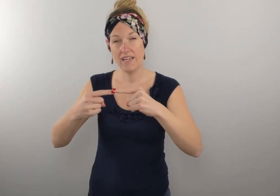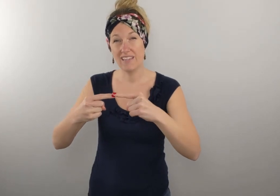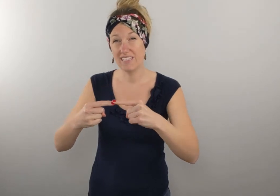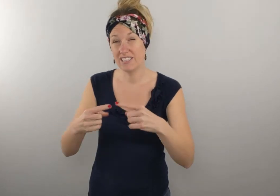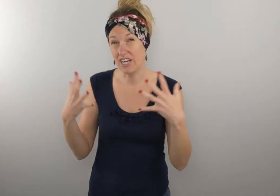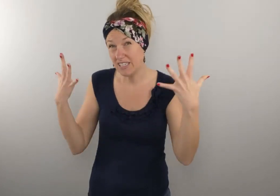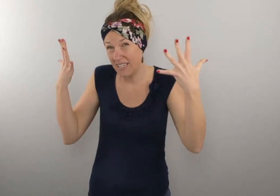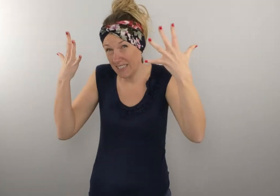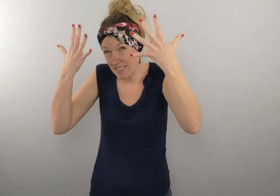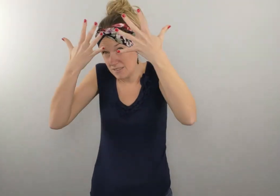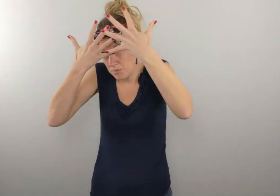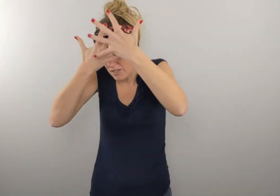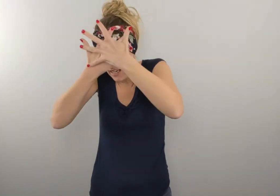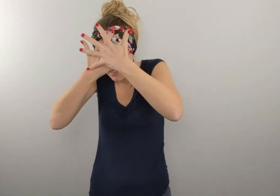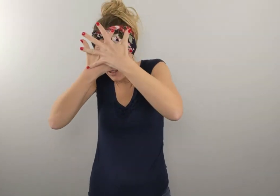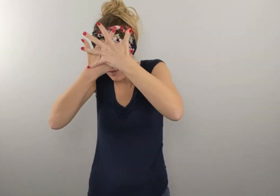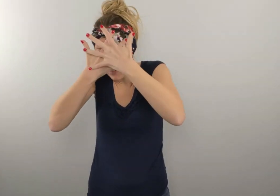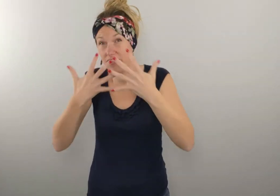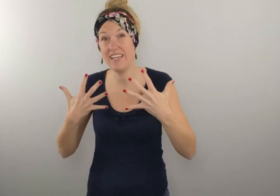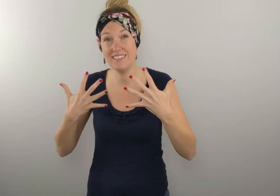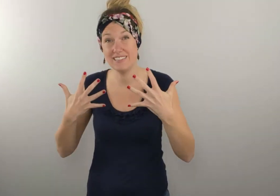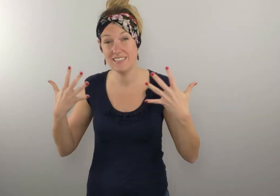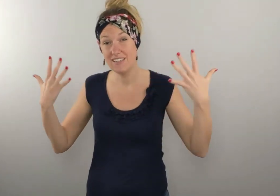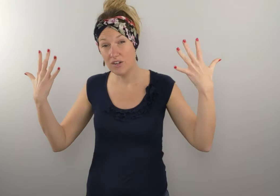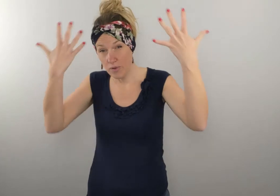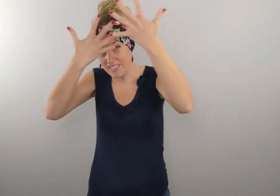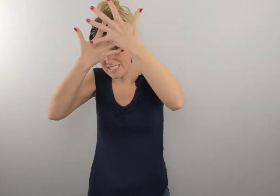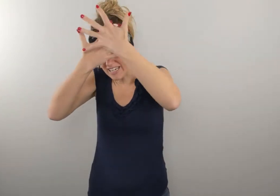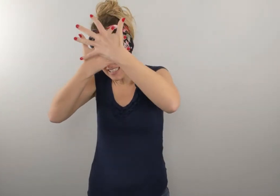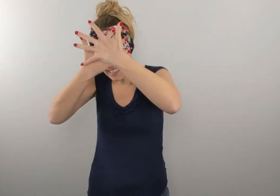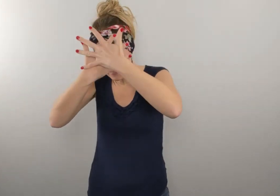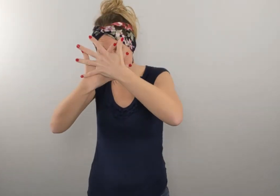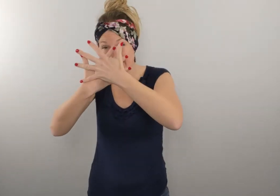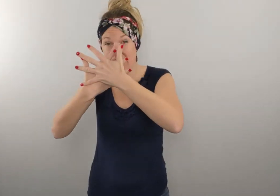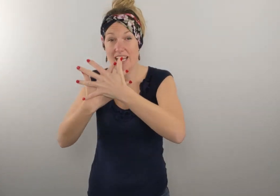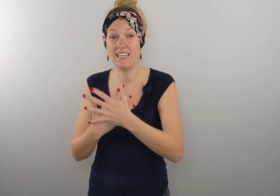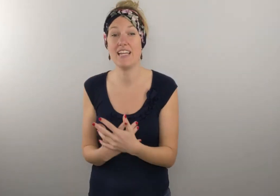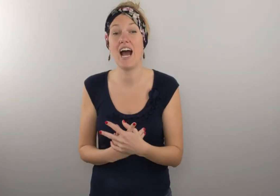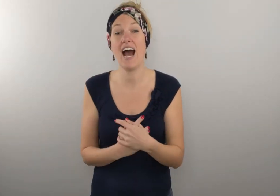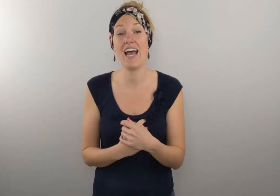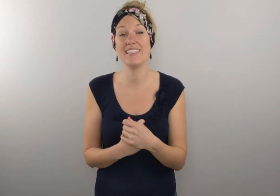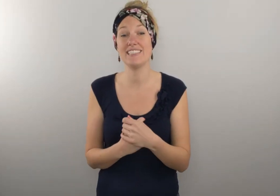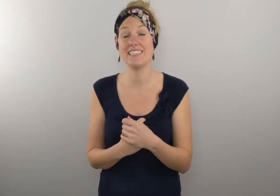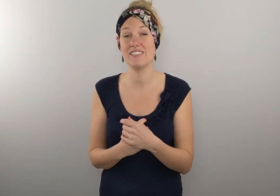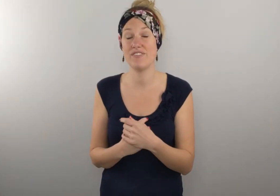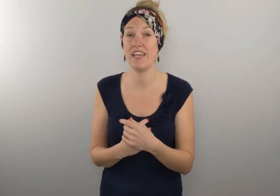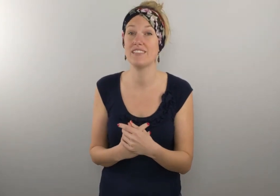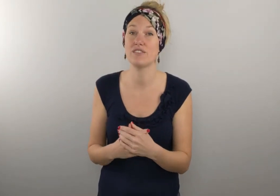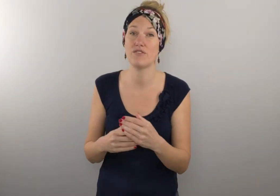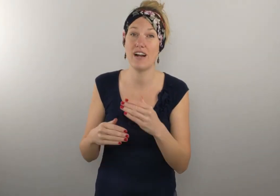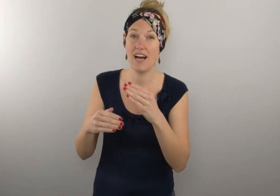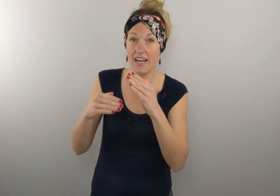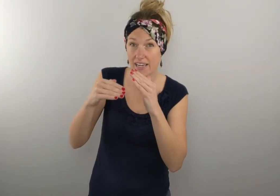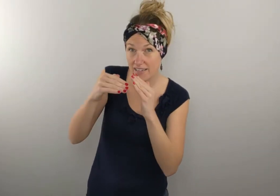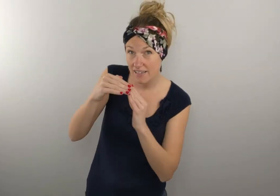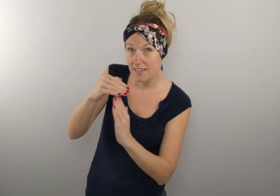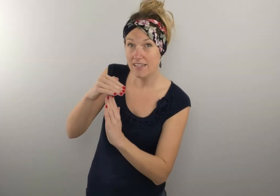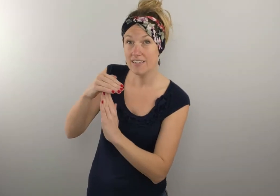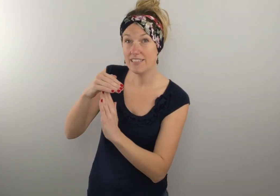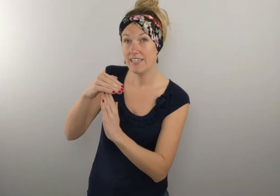then darkness, put your hands over your face. When darkness, and then hides his face. So for hide, you take your